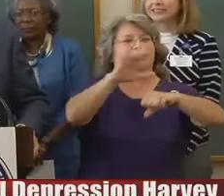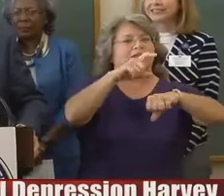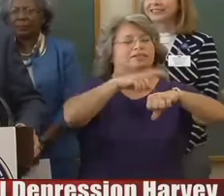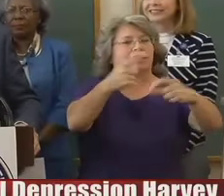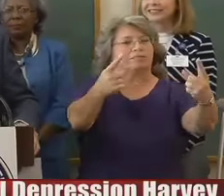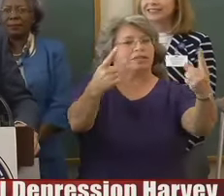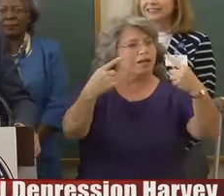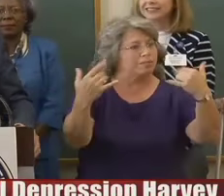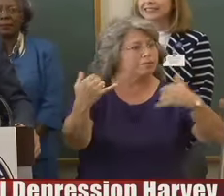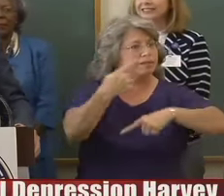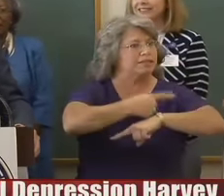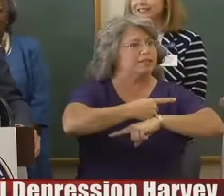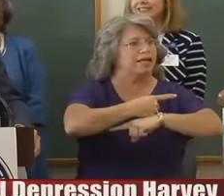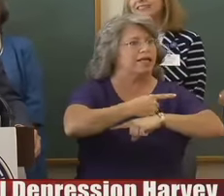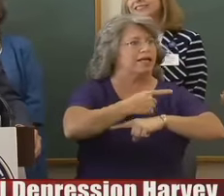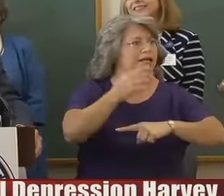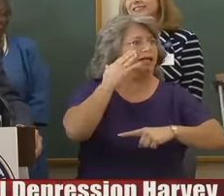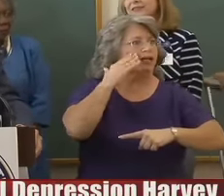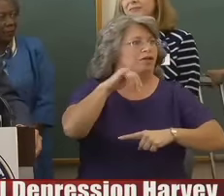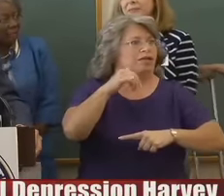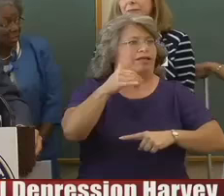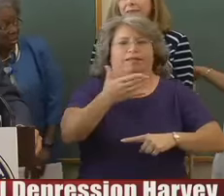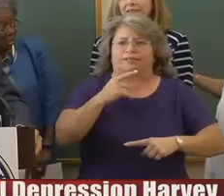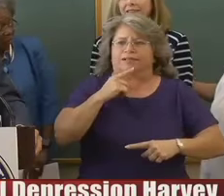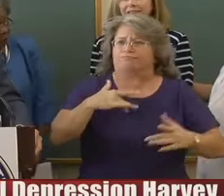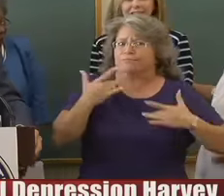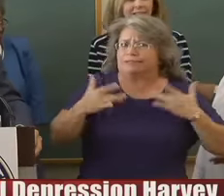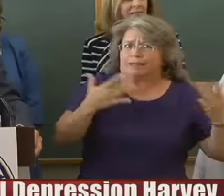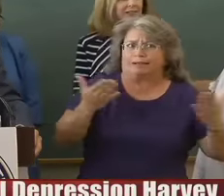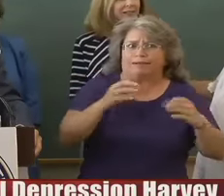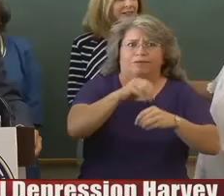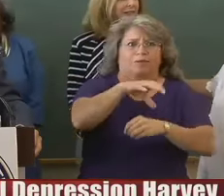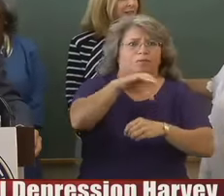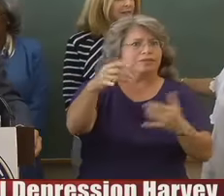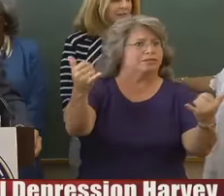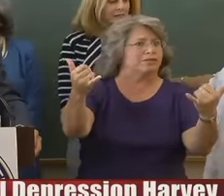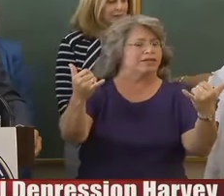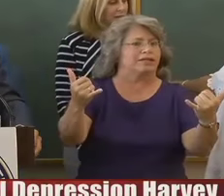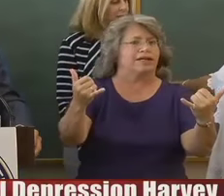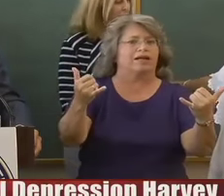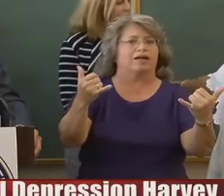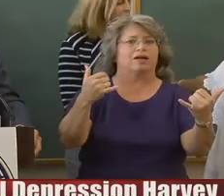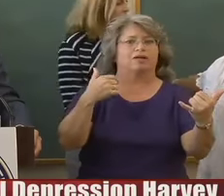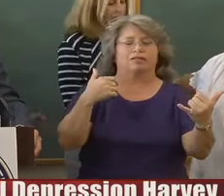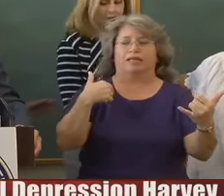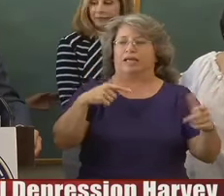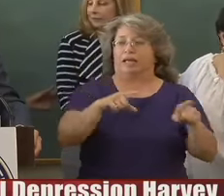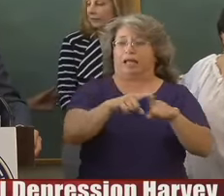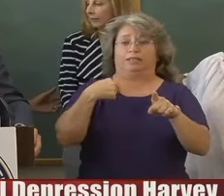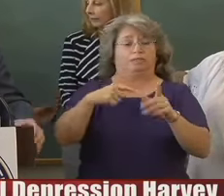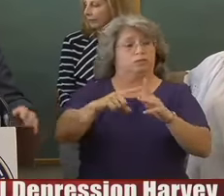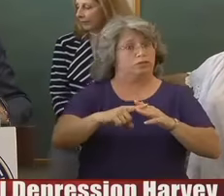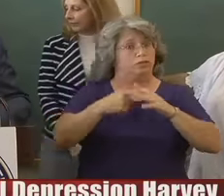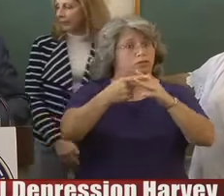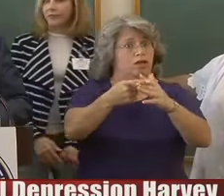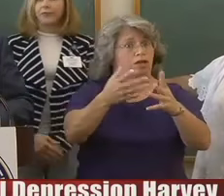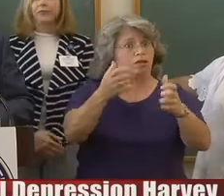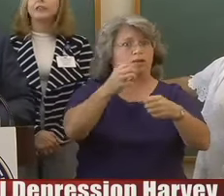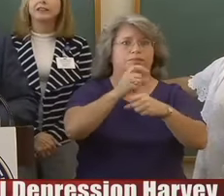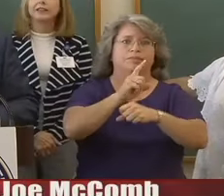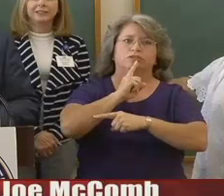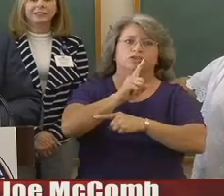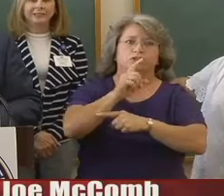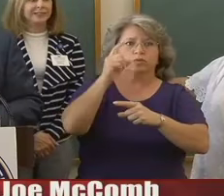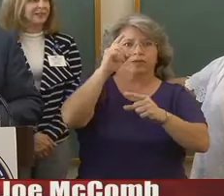Come today, it's things are a little exciting in Corpus Christi right now. As we get started, we want to make sure that we communicate